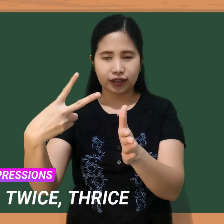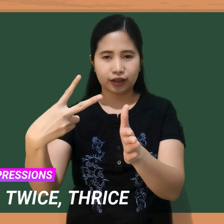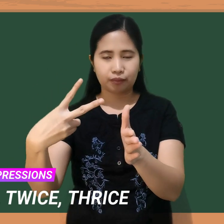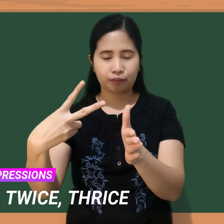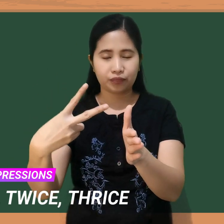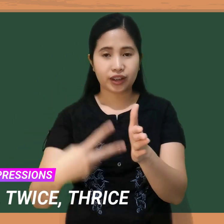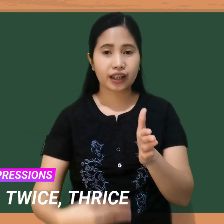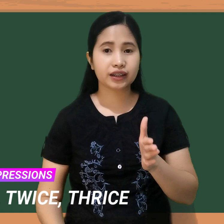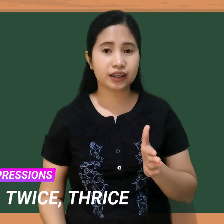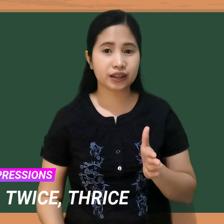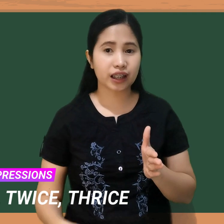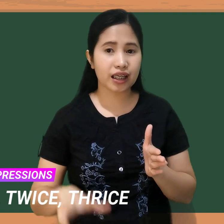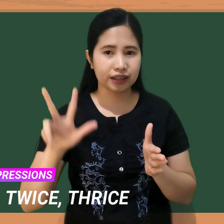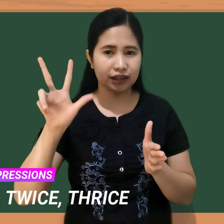Twice. Next is thrice.